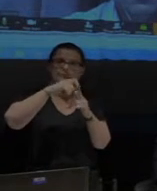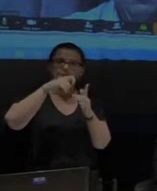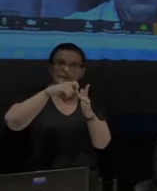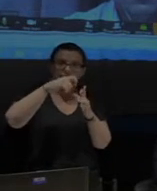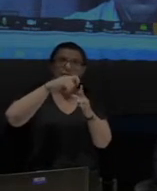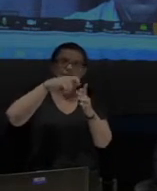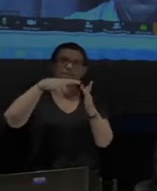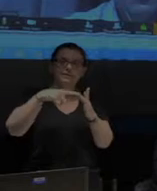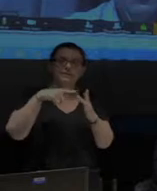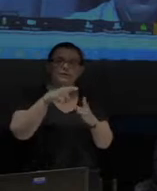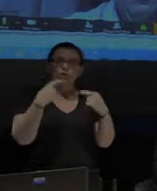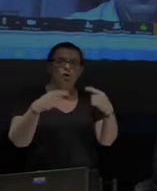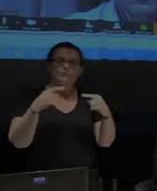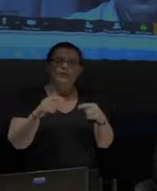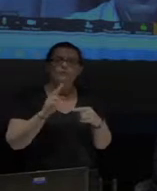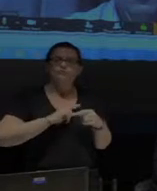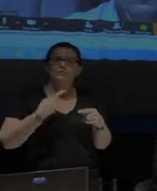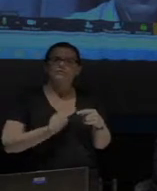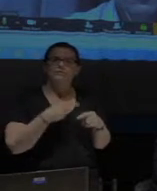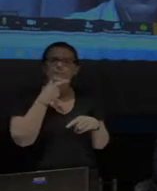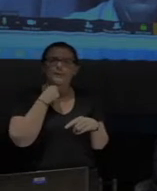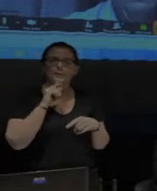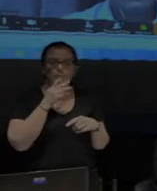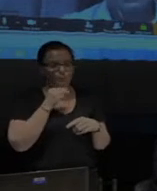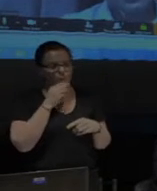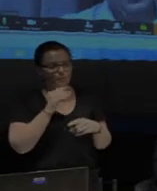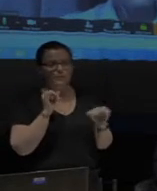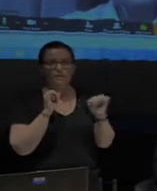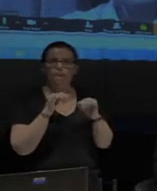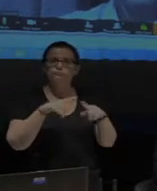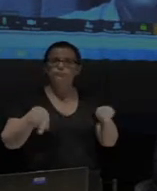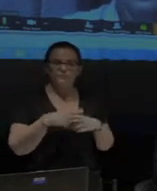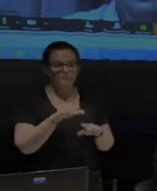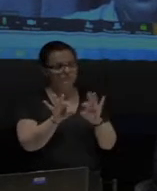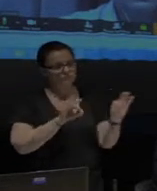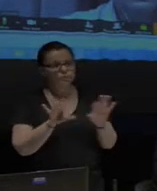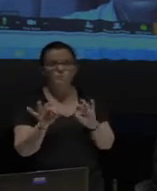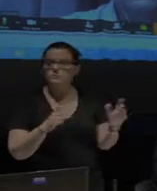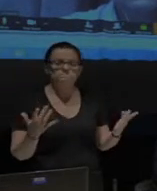transgender people to use the bathroom of their choice. The Attorney General in the US,